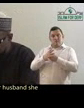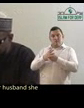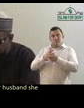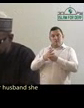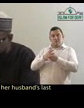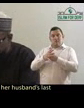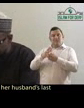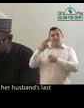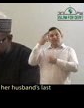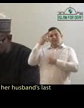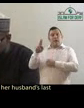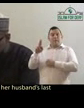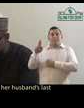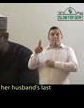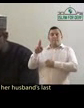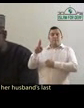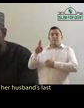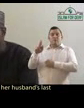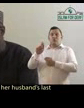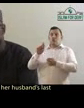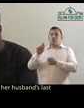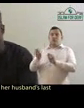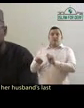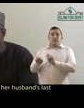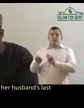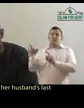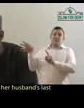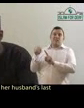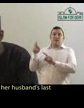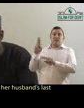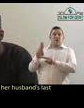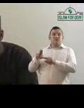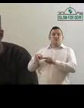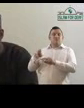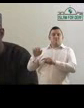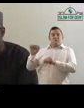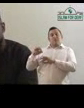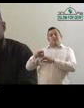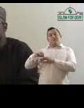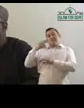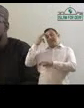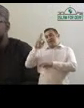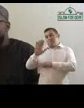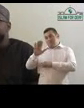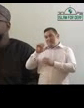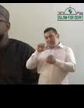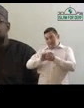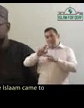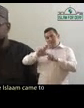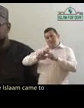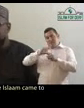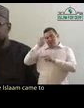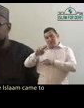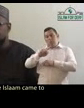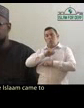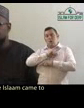she doesn't change her name from Aisha and she takes her husband's last name in Islam. She keeps her father's